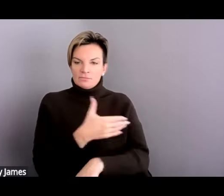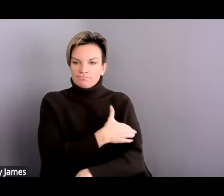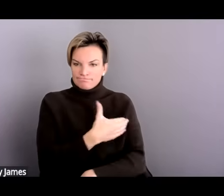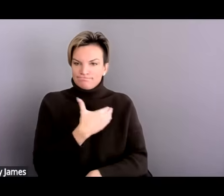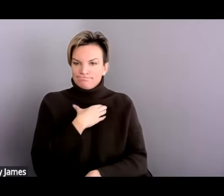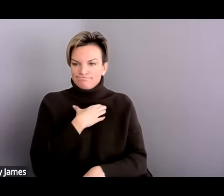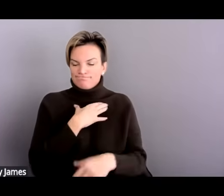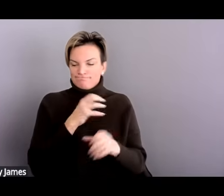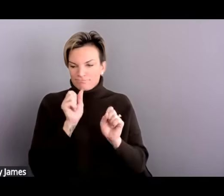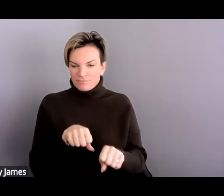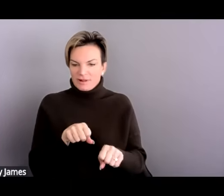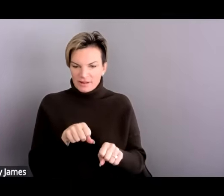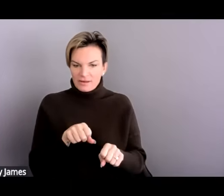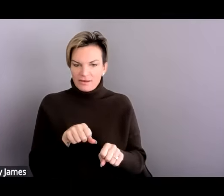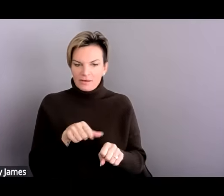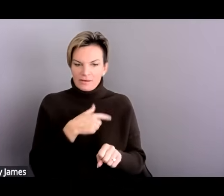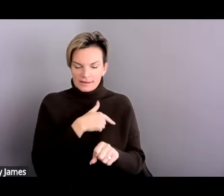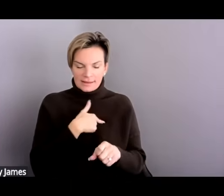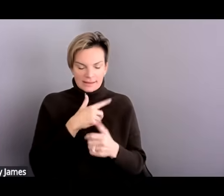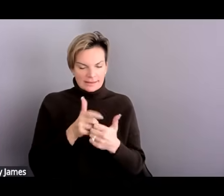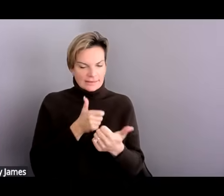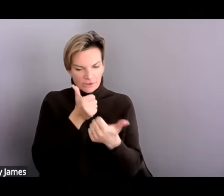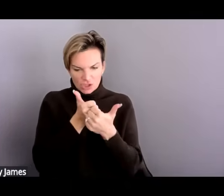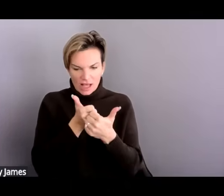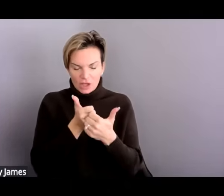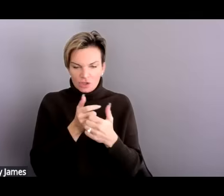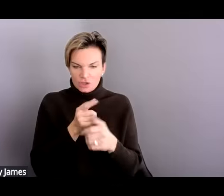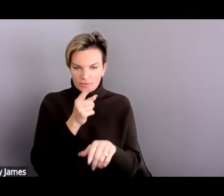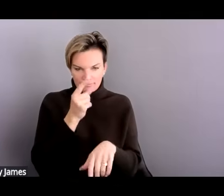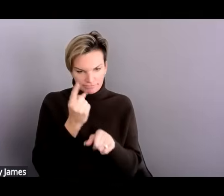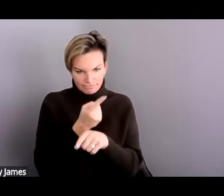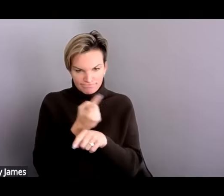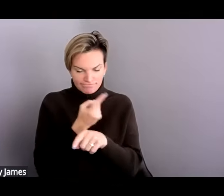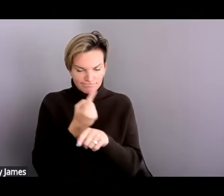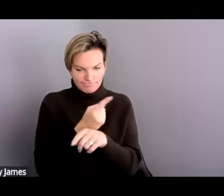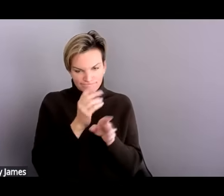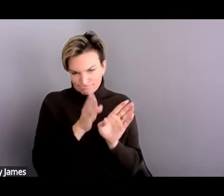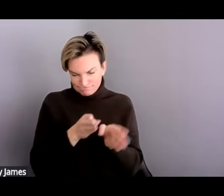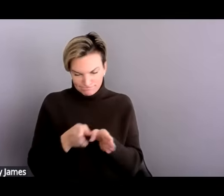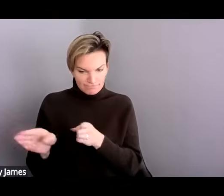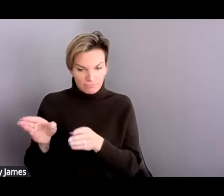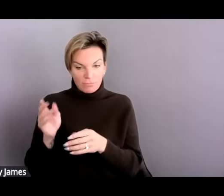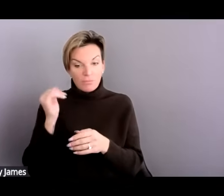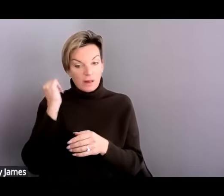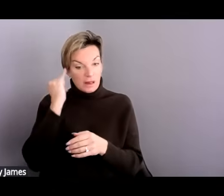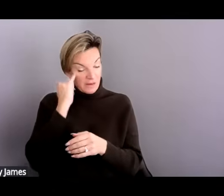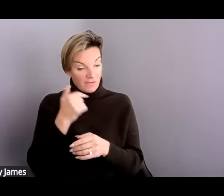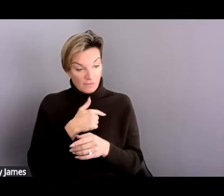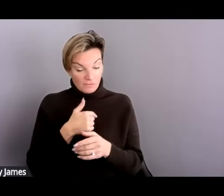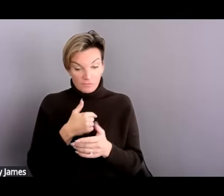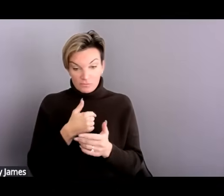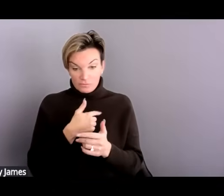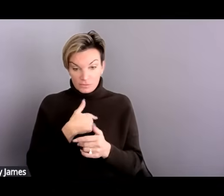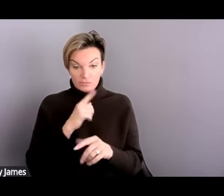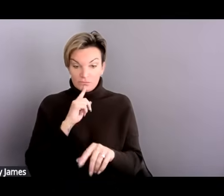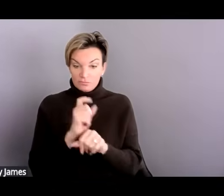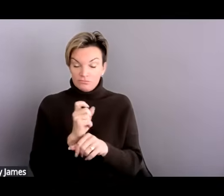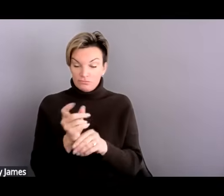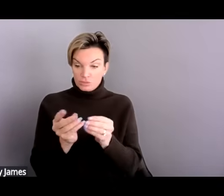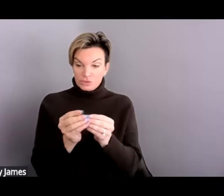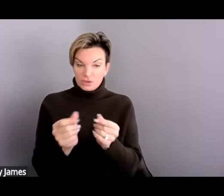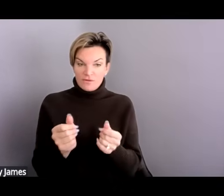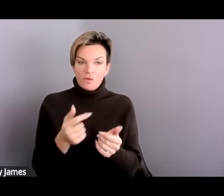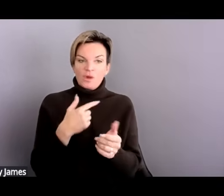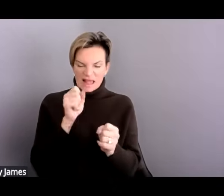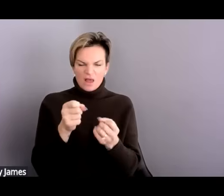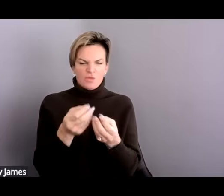those challenges in a timely fashion. And if we resolve them by saying, we can